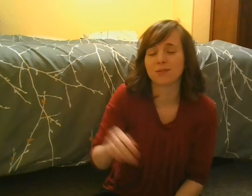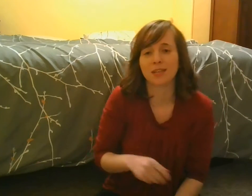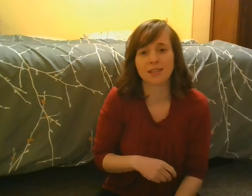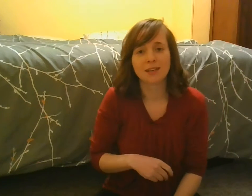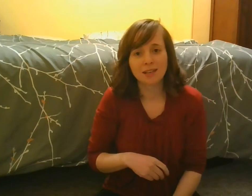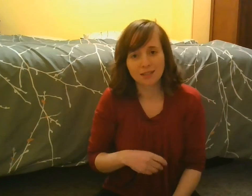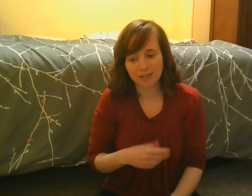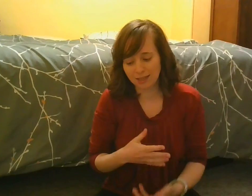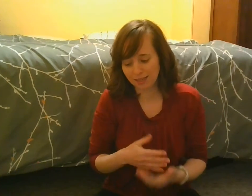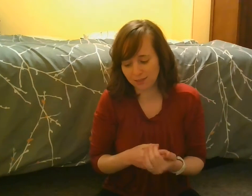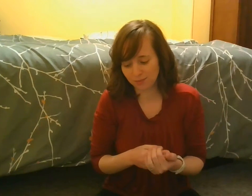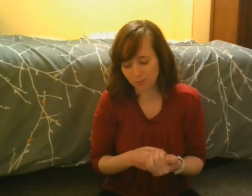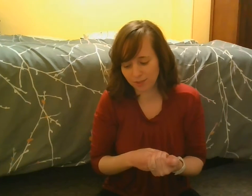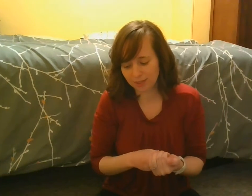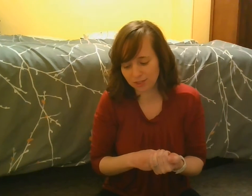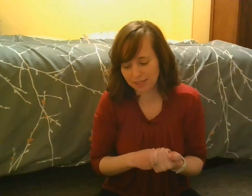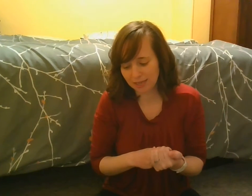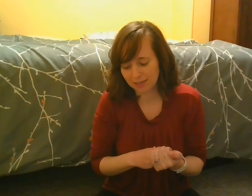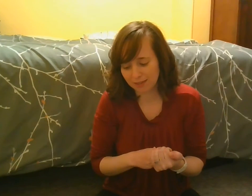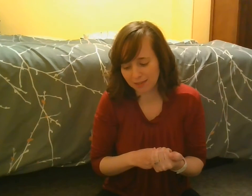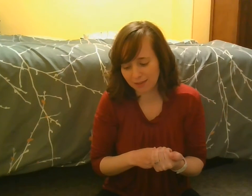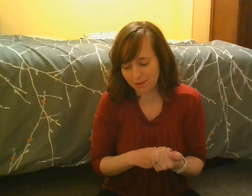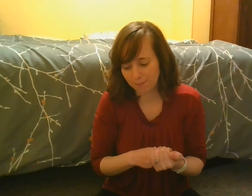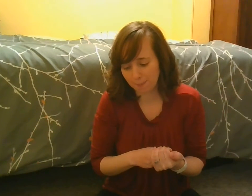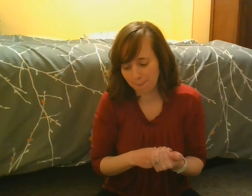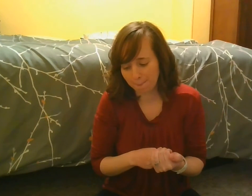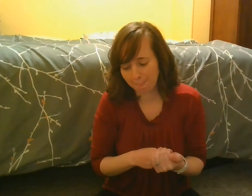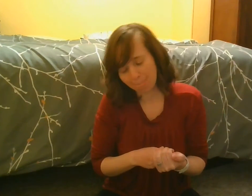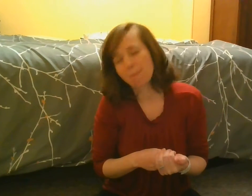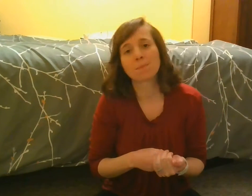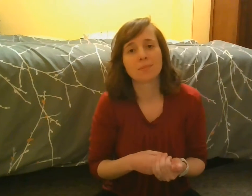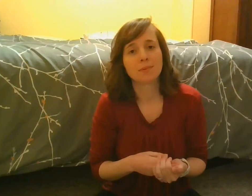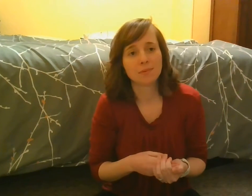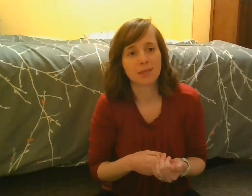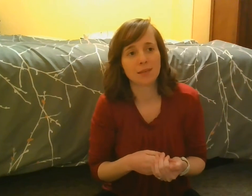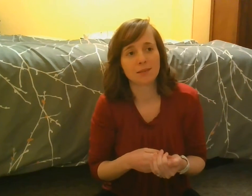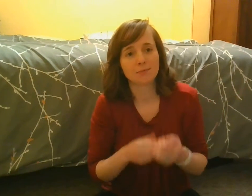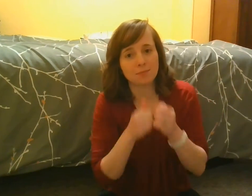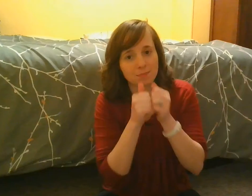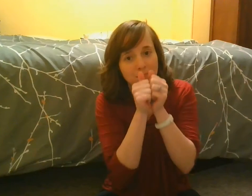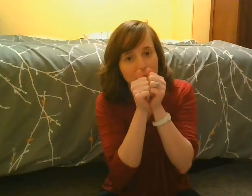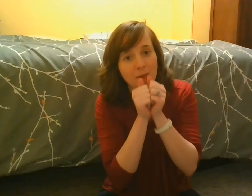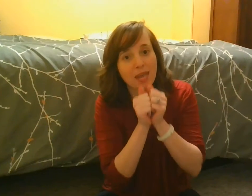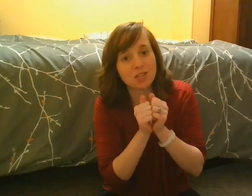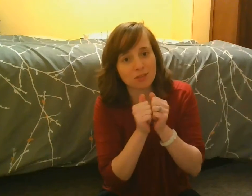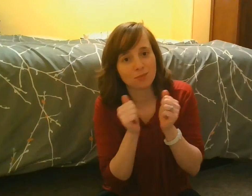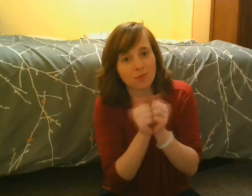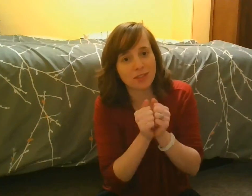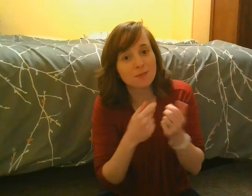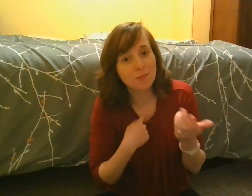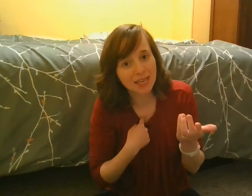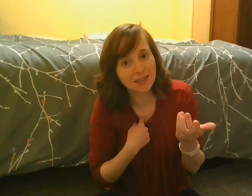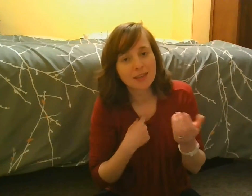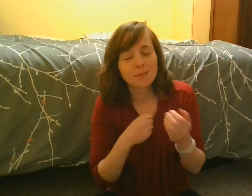that. And it's really just saying that, like, be patient with me, but